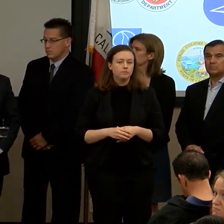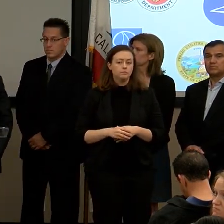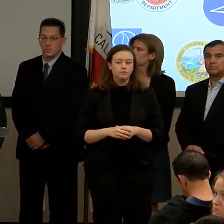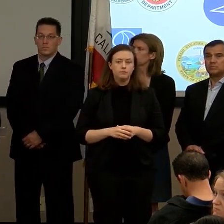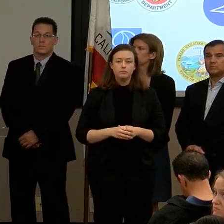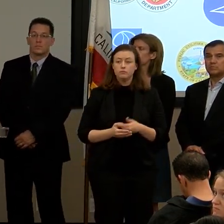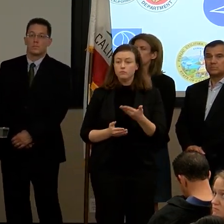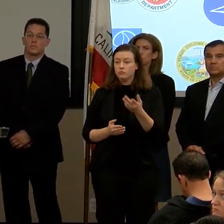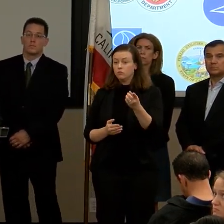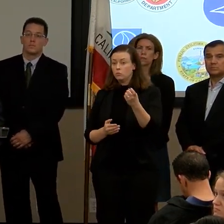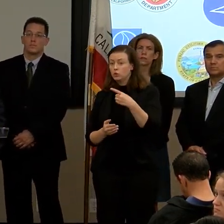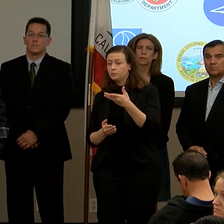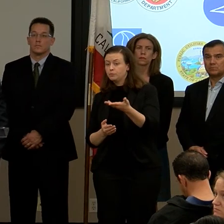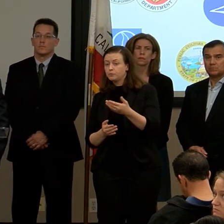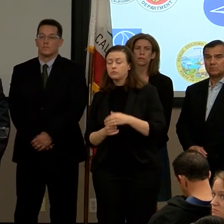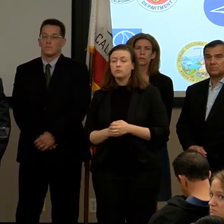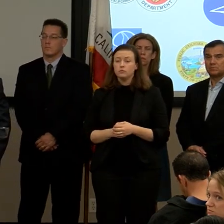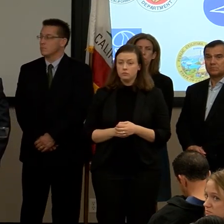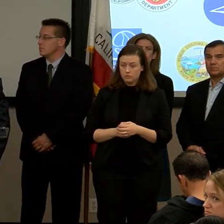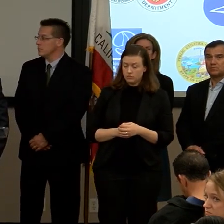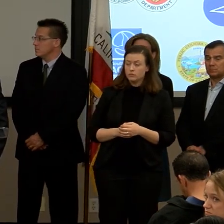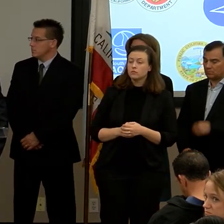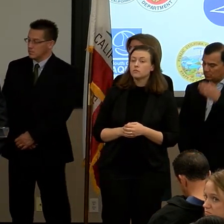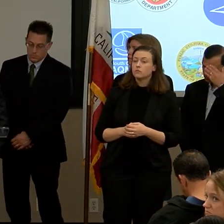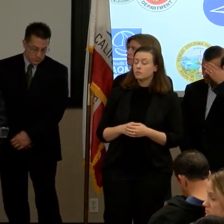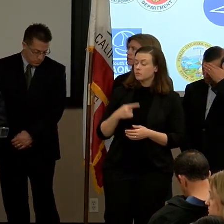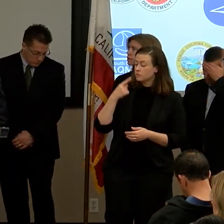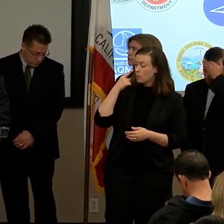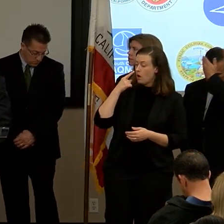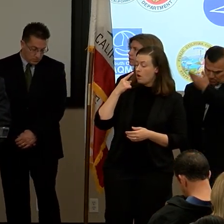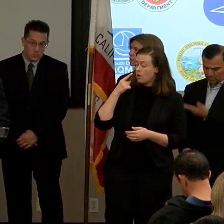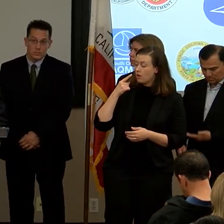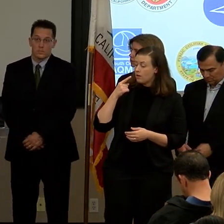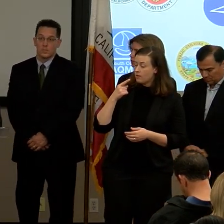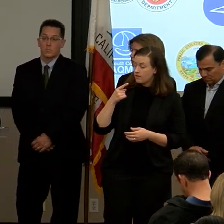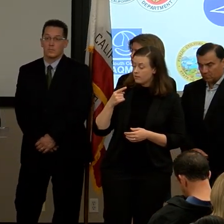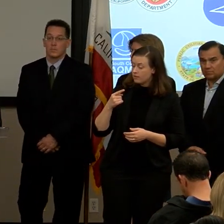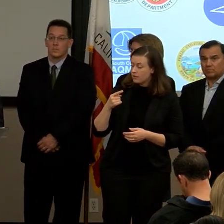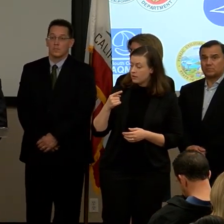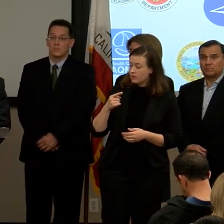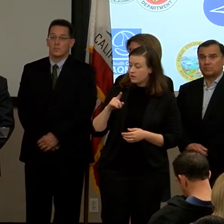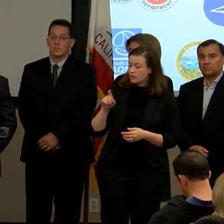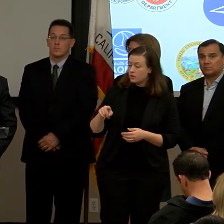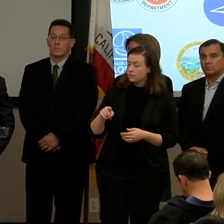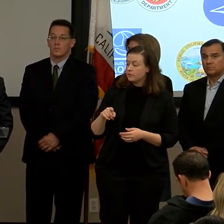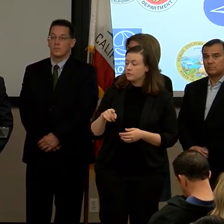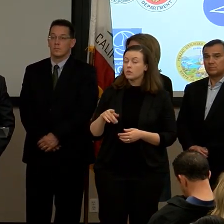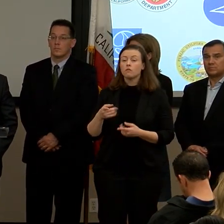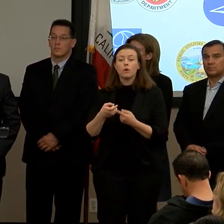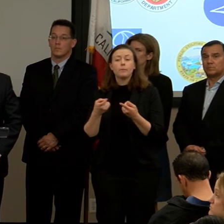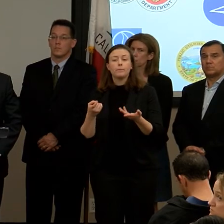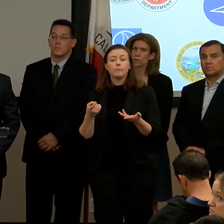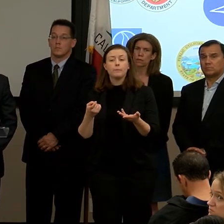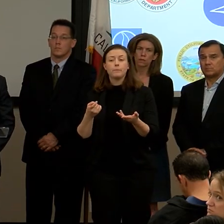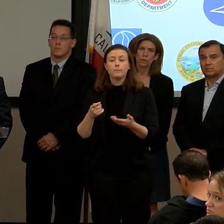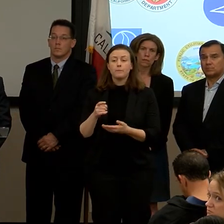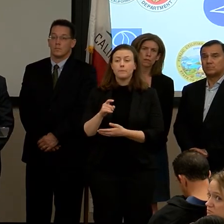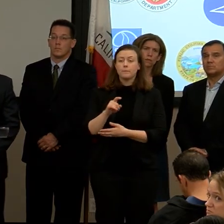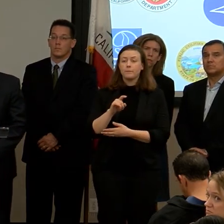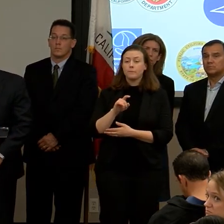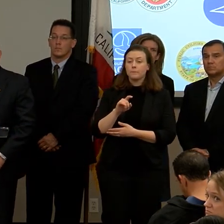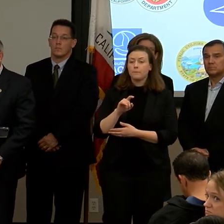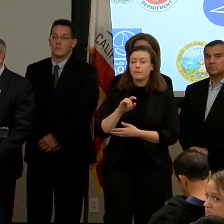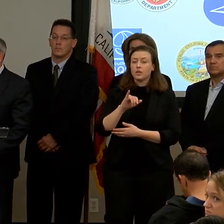Now, sir, you had a question for? Yeah, Mr. Picker, if you would, and then followed up by a question for Mr. Weissmiller. Okay, you're from? I'm Pete Demetrio